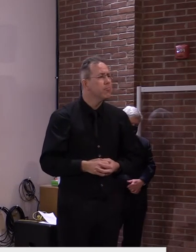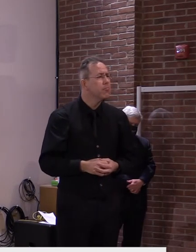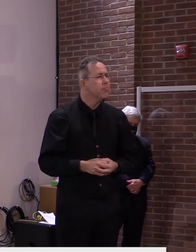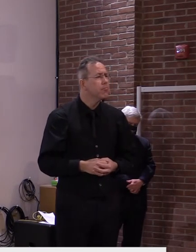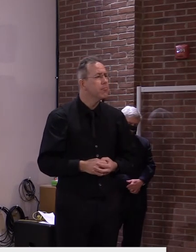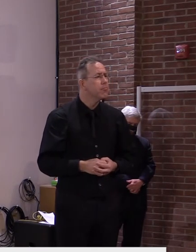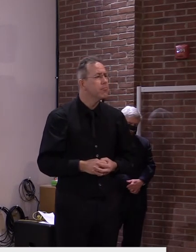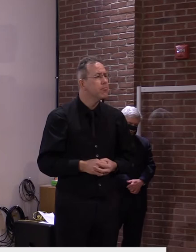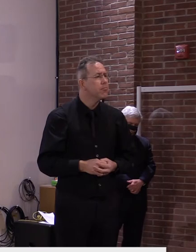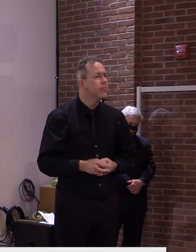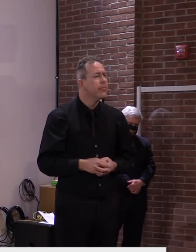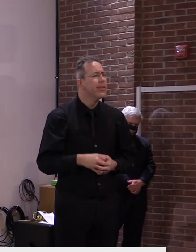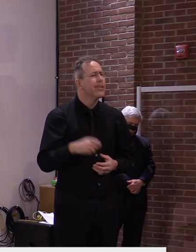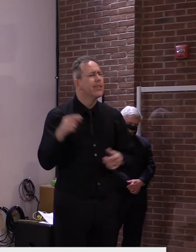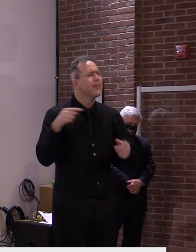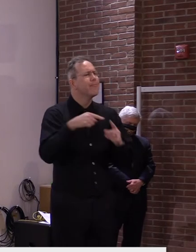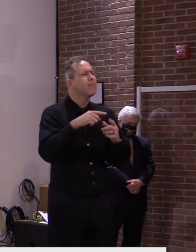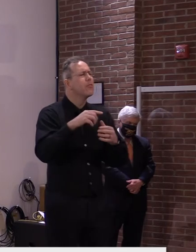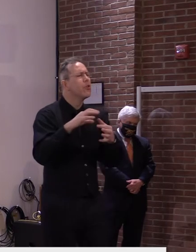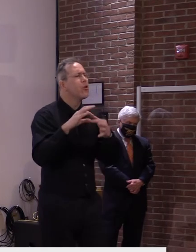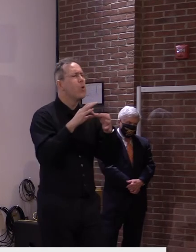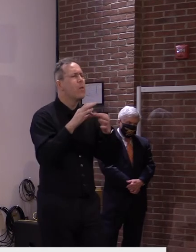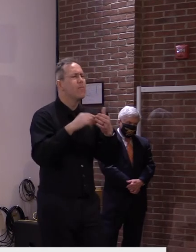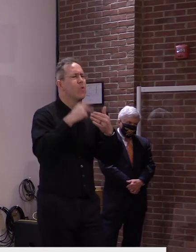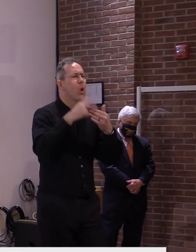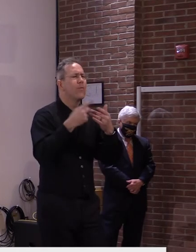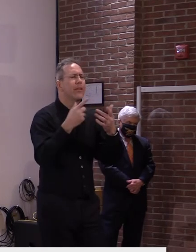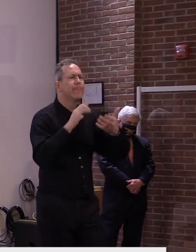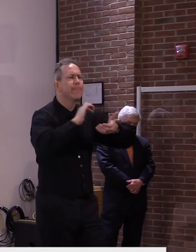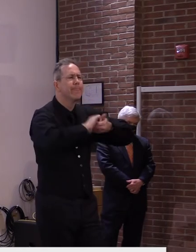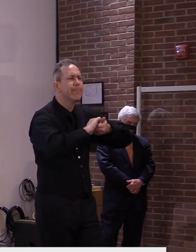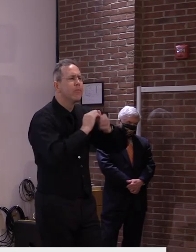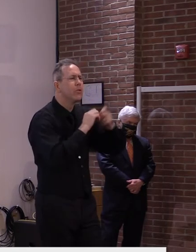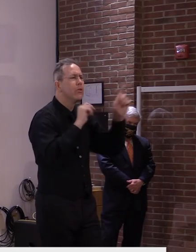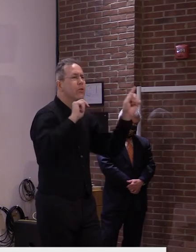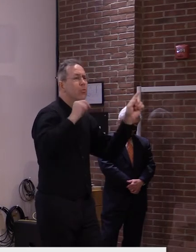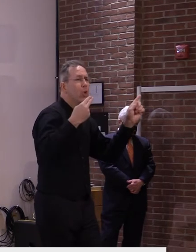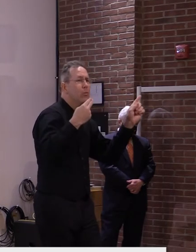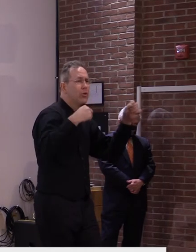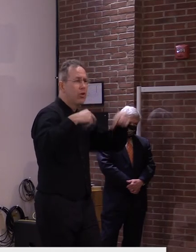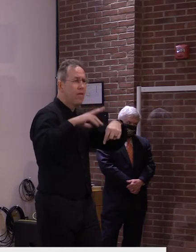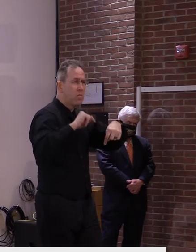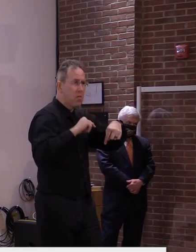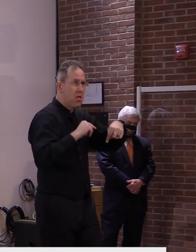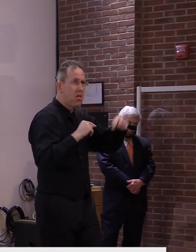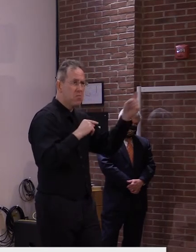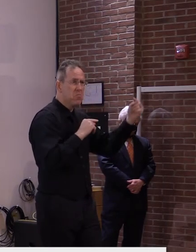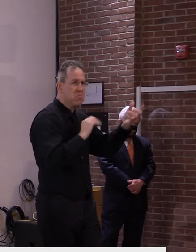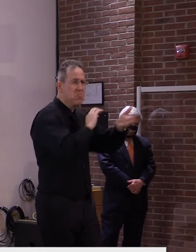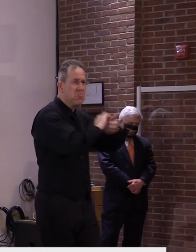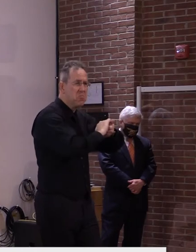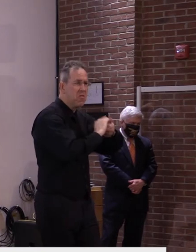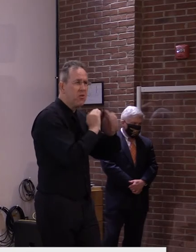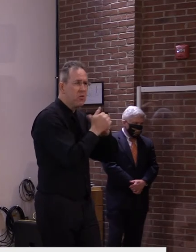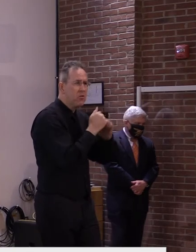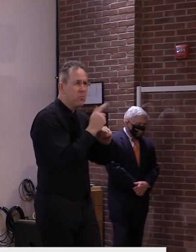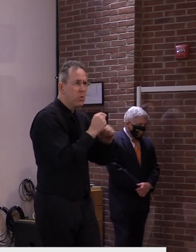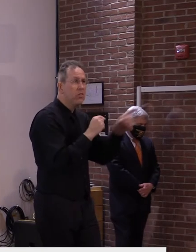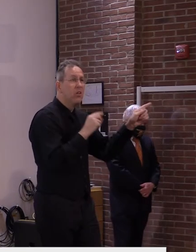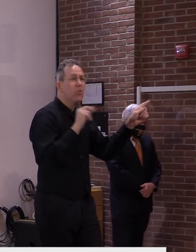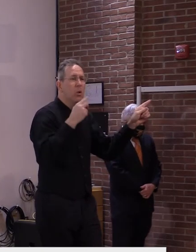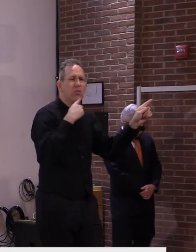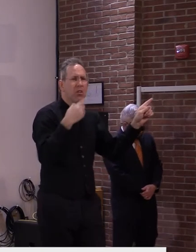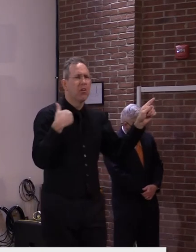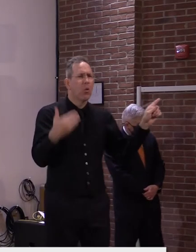And Pittsburgh, obviously, has been given the green light to participate in competitive sports. And they are being